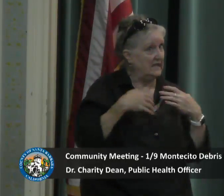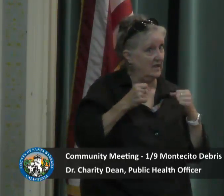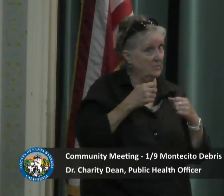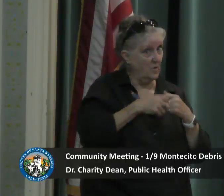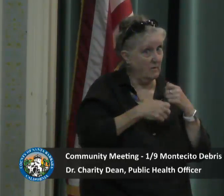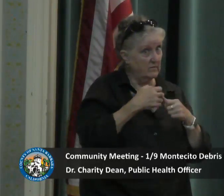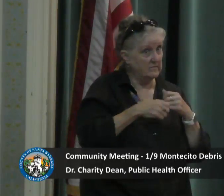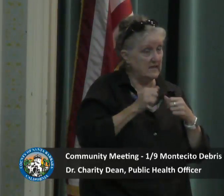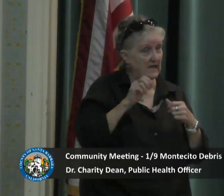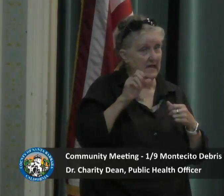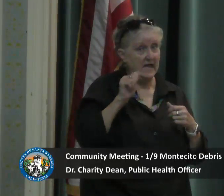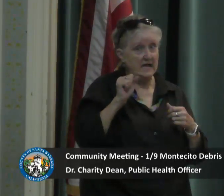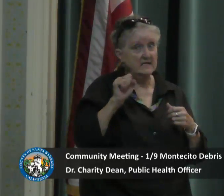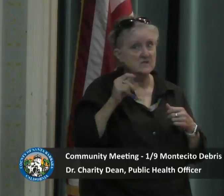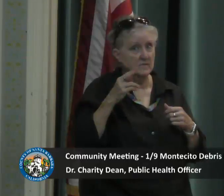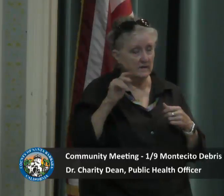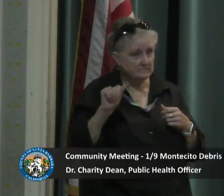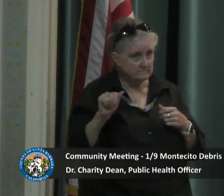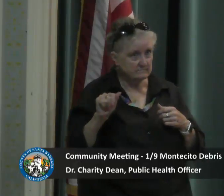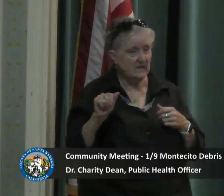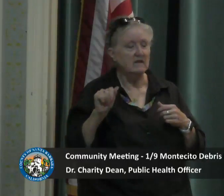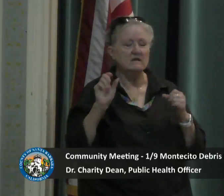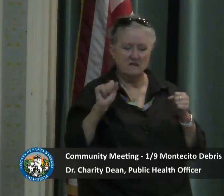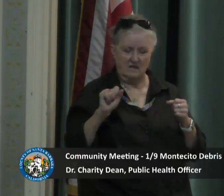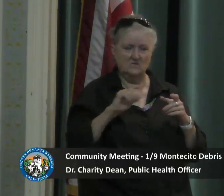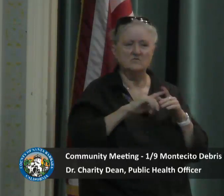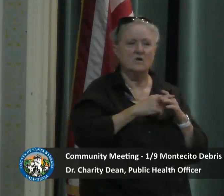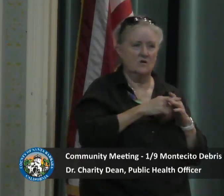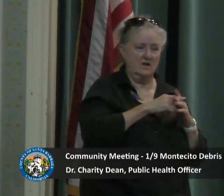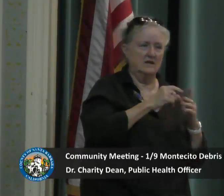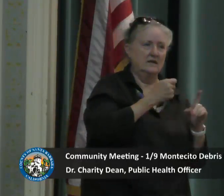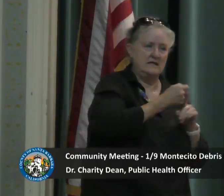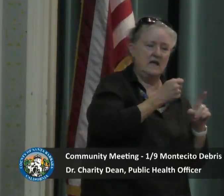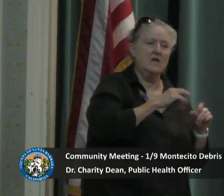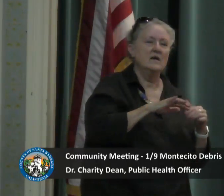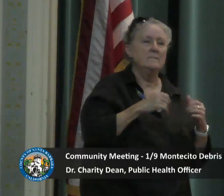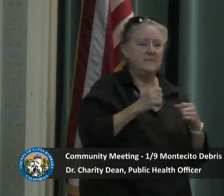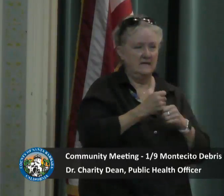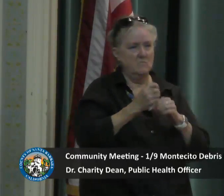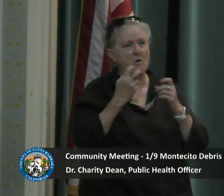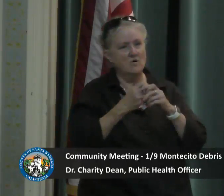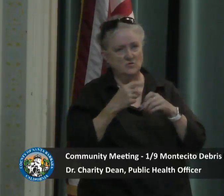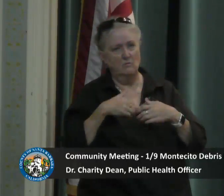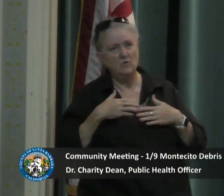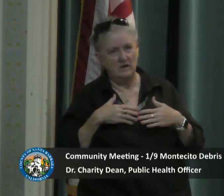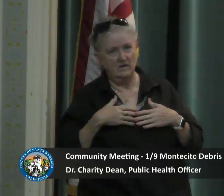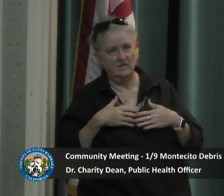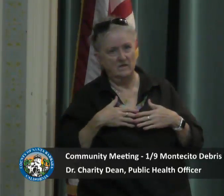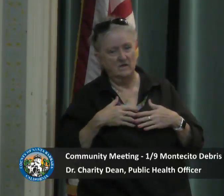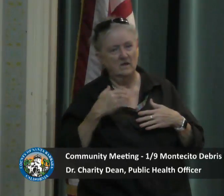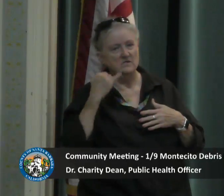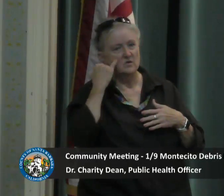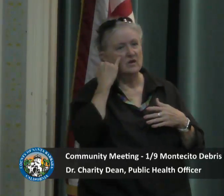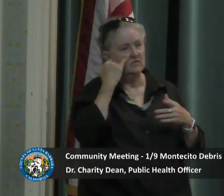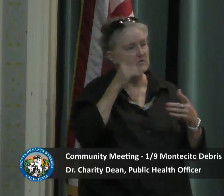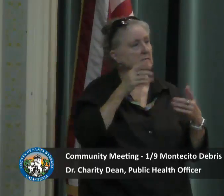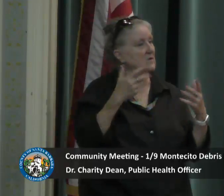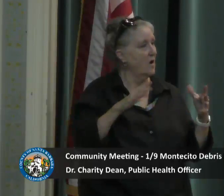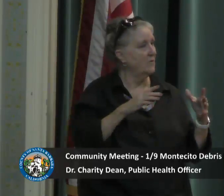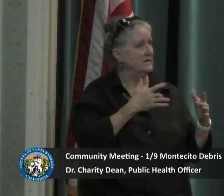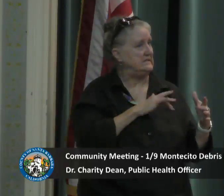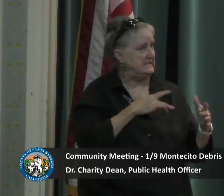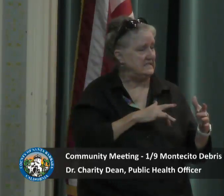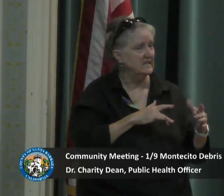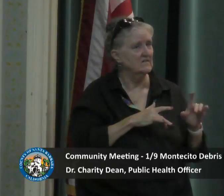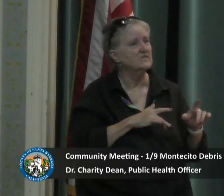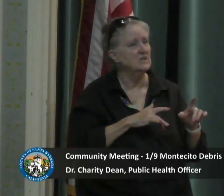like asthma, this dust can trigger an asthma attack. It can make it harder for you to breathe. So if you're someone that's already sensitive,